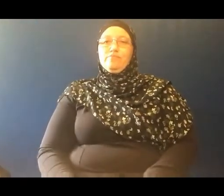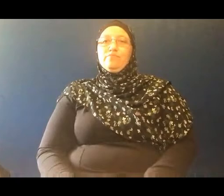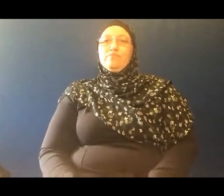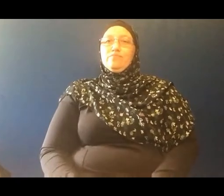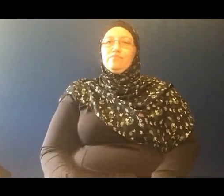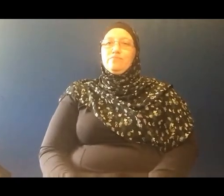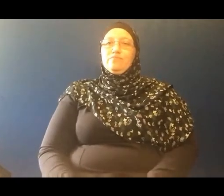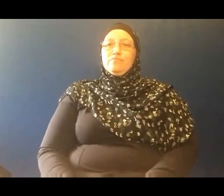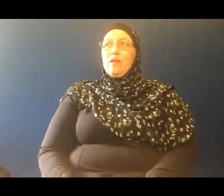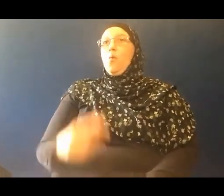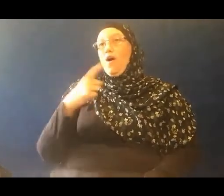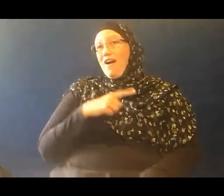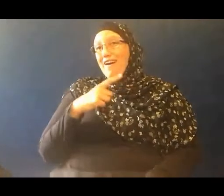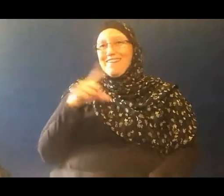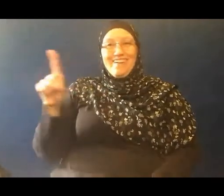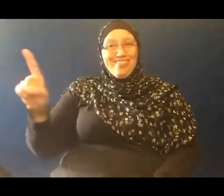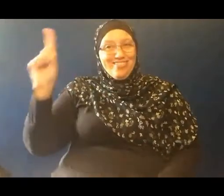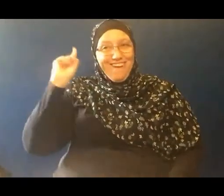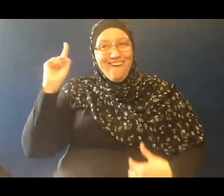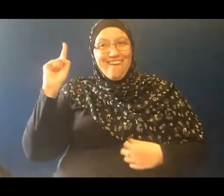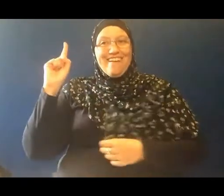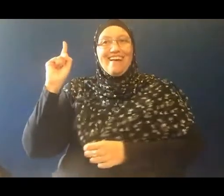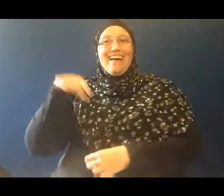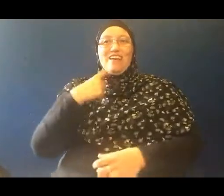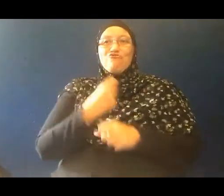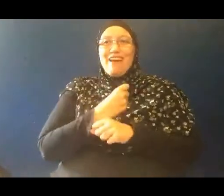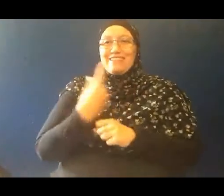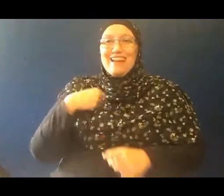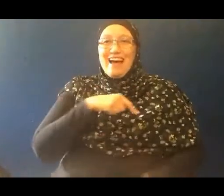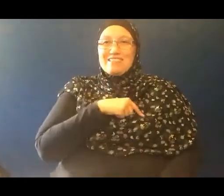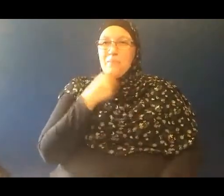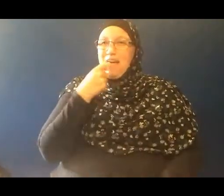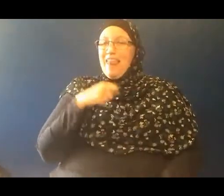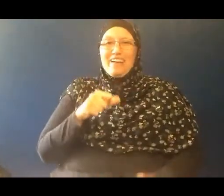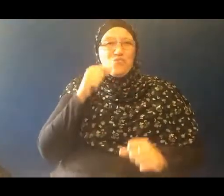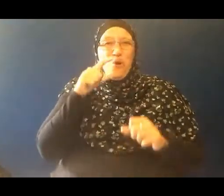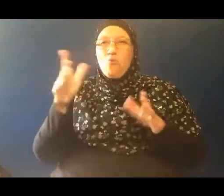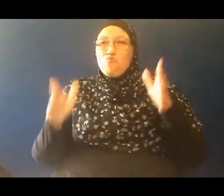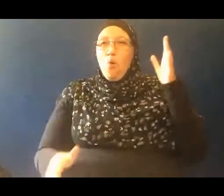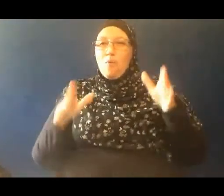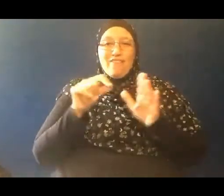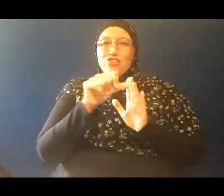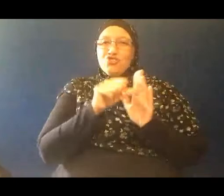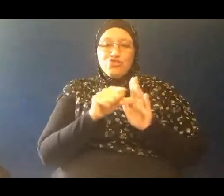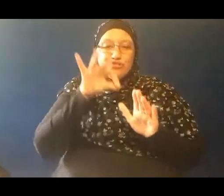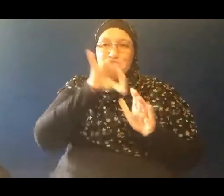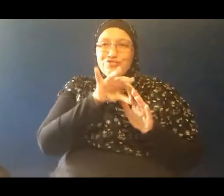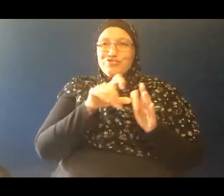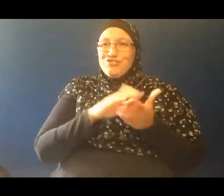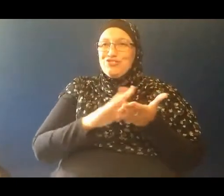the Creator, our Creator, has put a chip inside the brain of all of us,